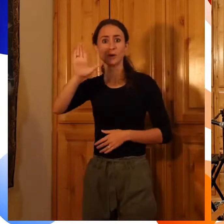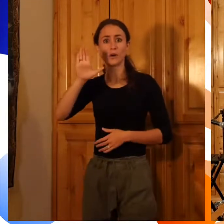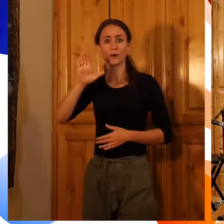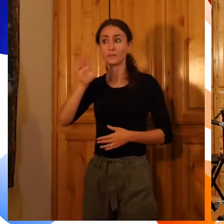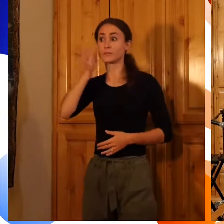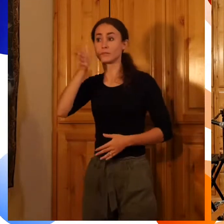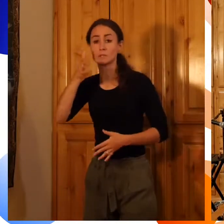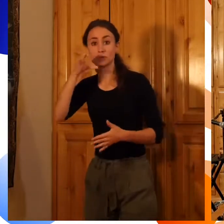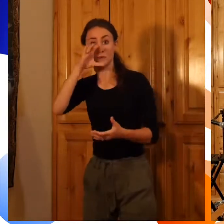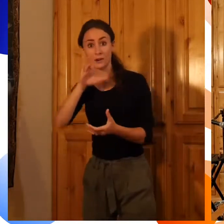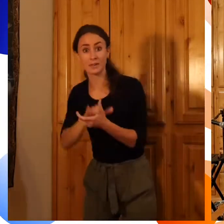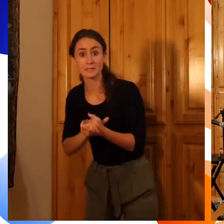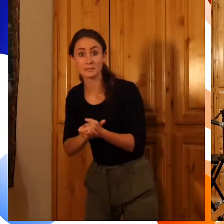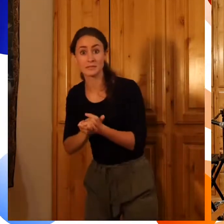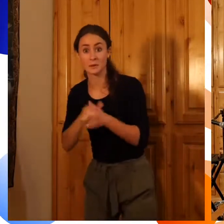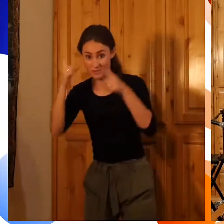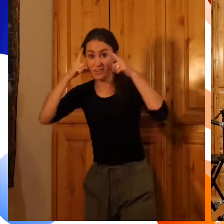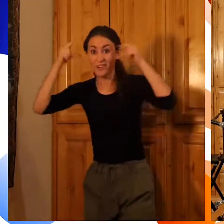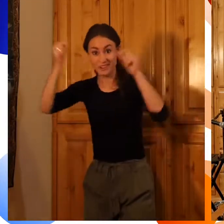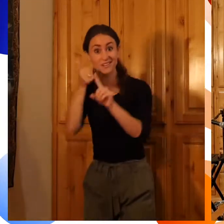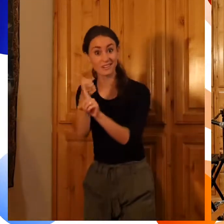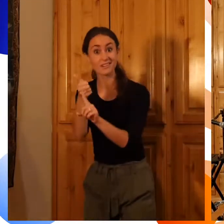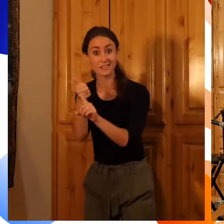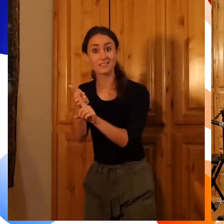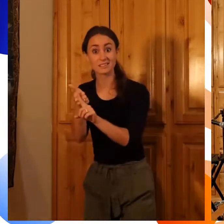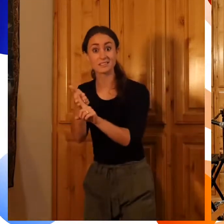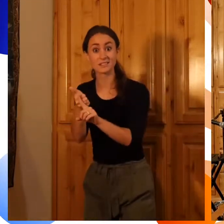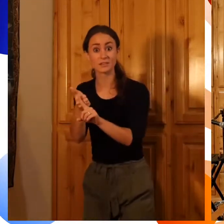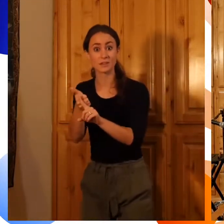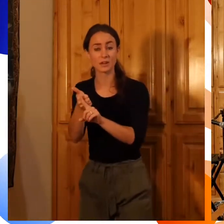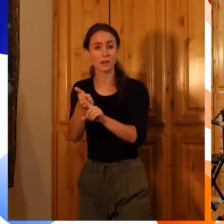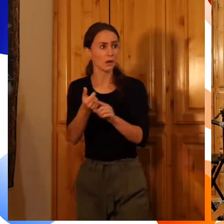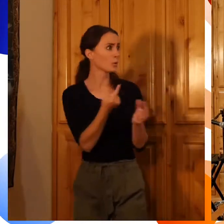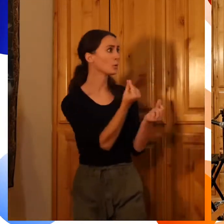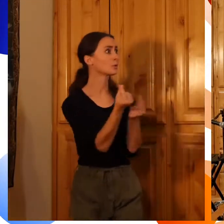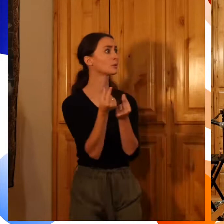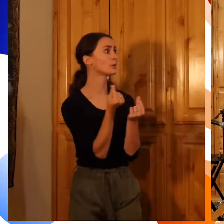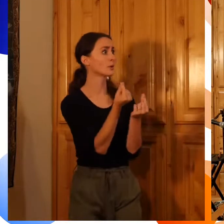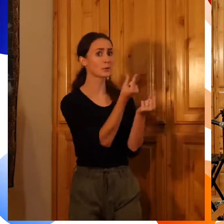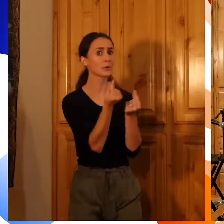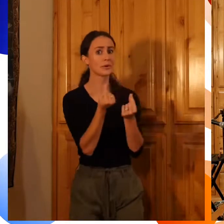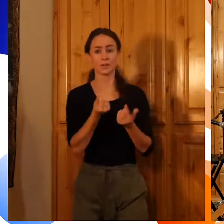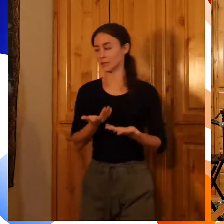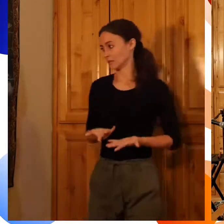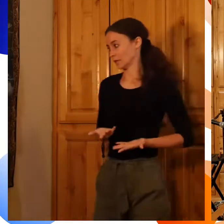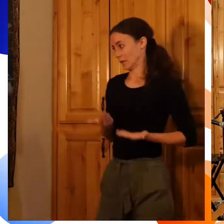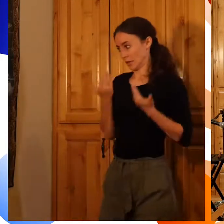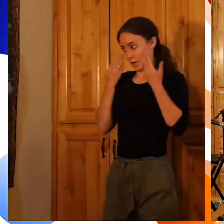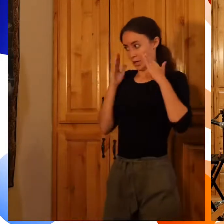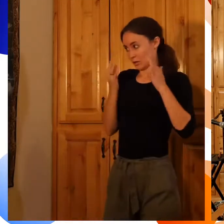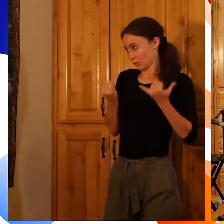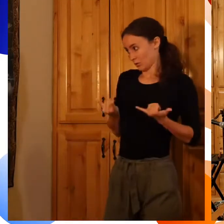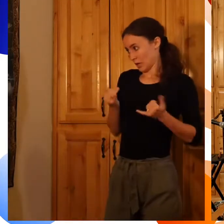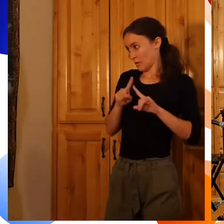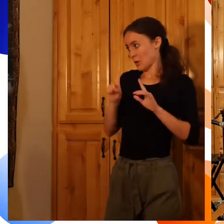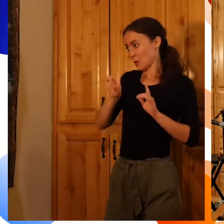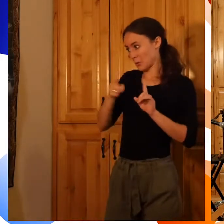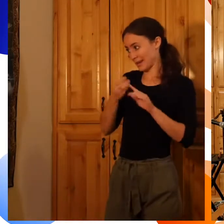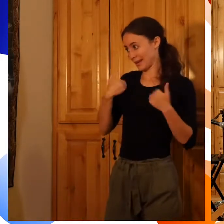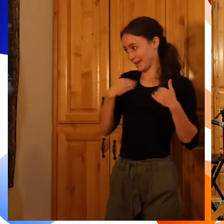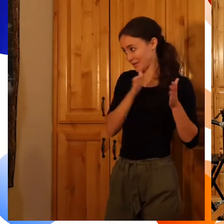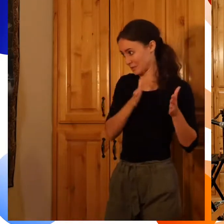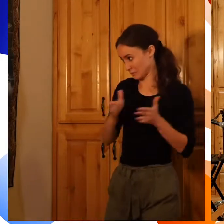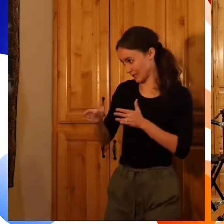Donald. And Donald said, "Well, I don't know right yet, but when I think of something, I'll let you know and get rid of this